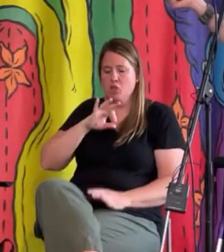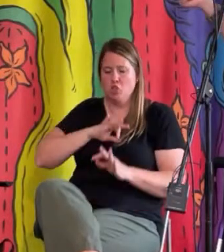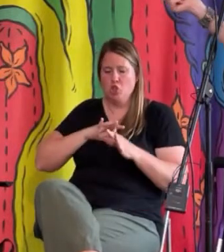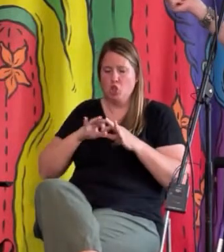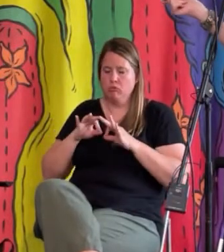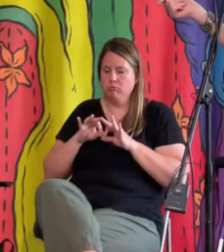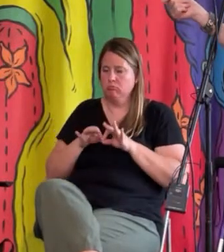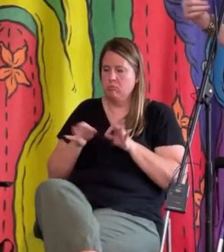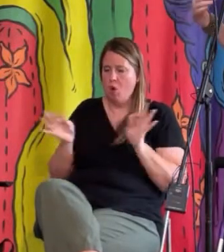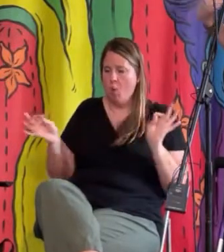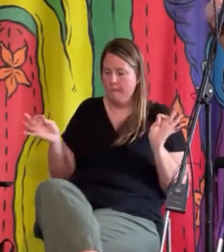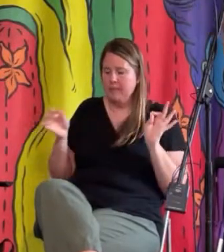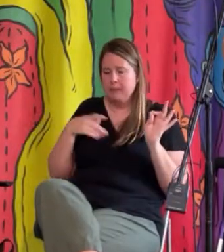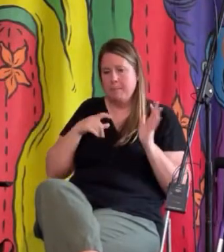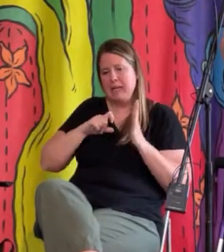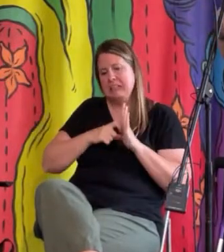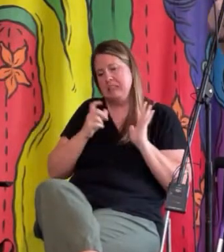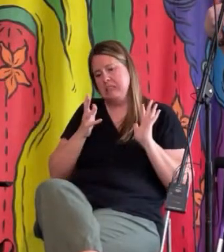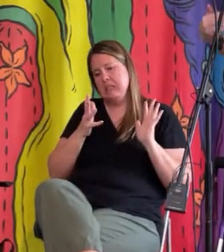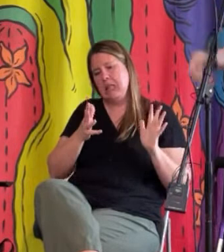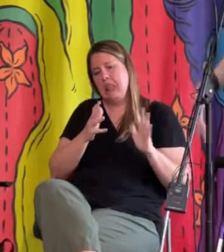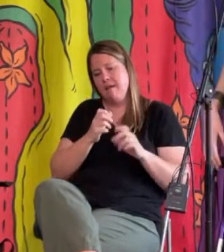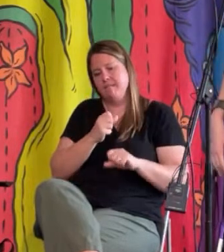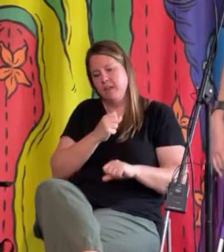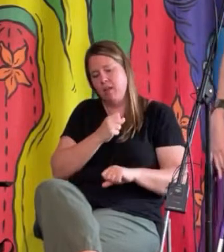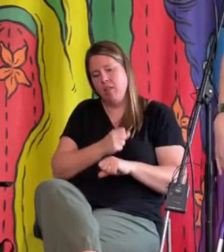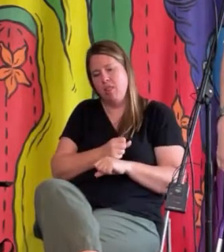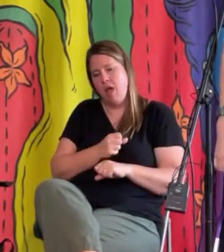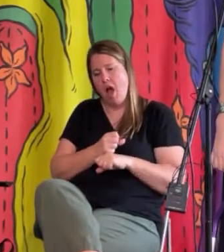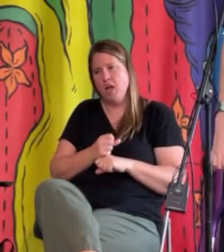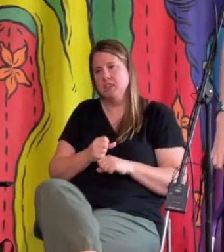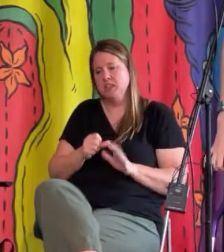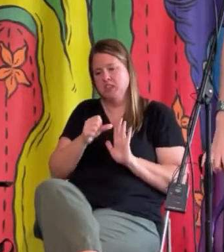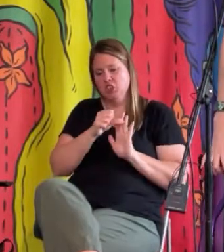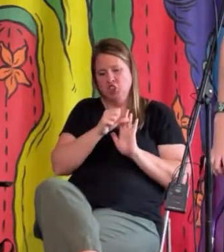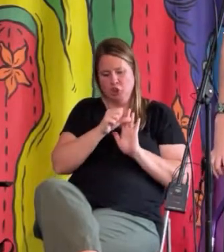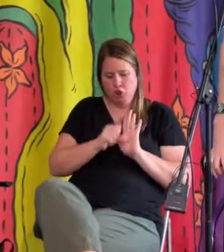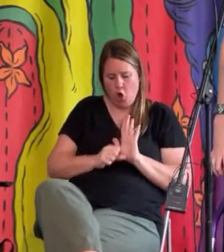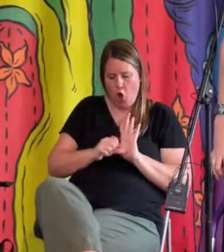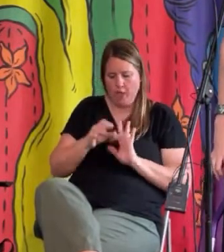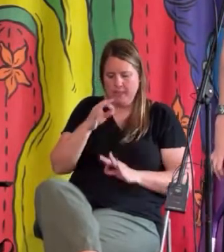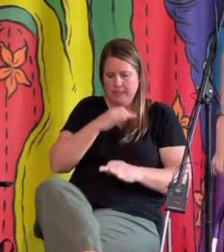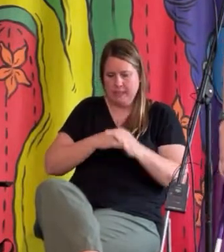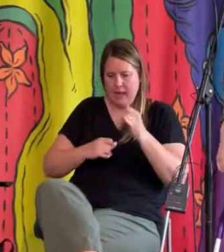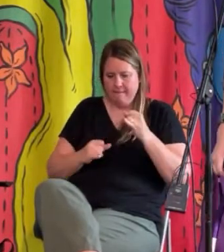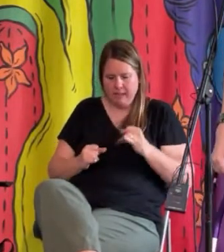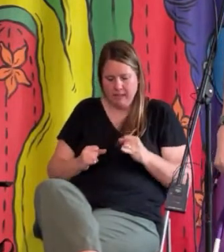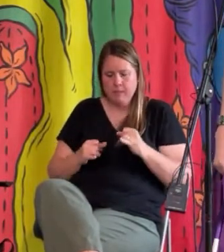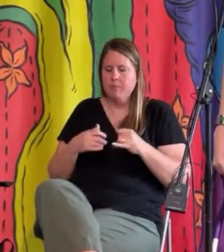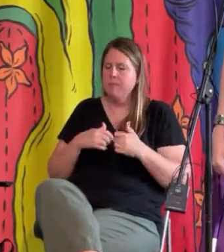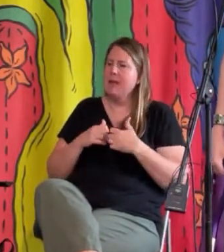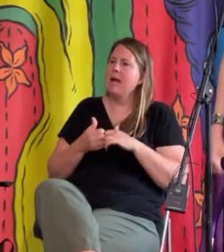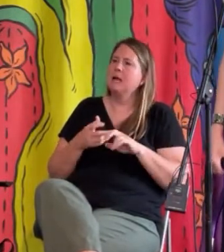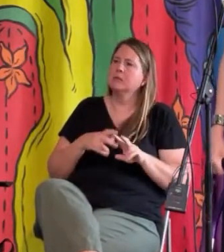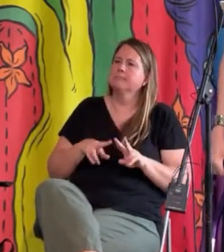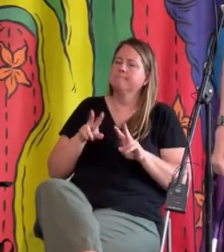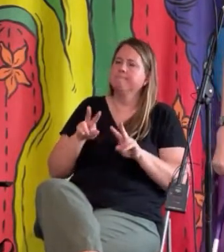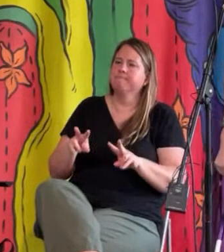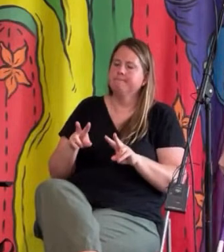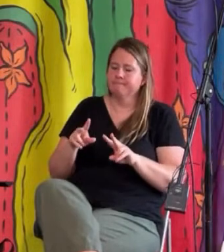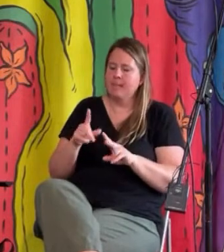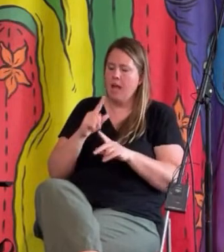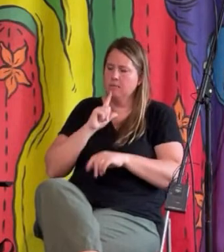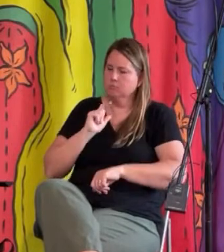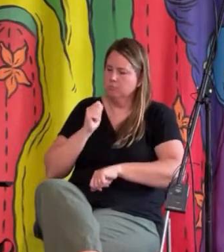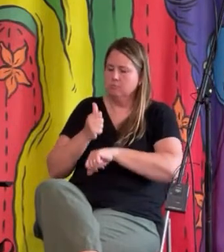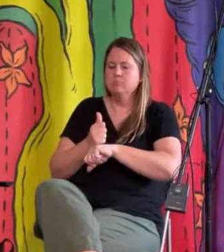keys left in the lock, a 6-inch scar instead of a nipple. How can a watchtower hide? I am well positioned to seek